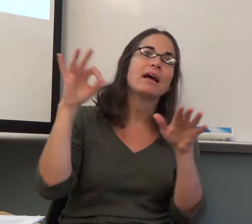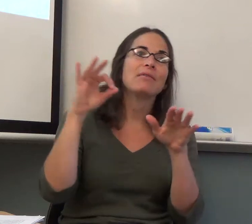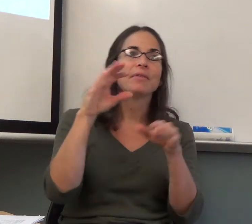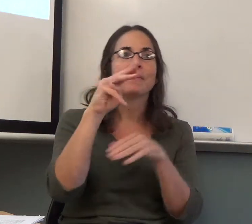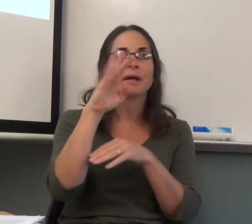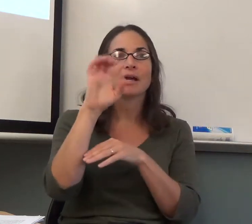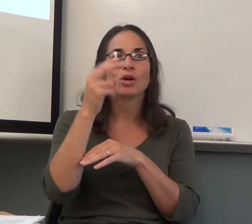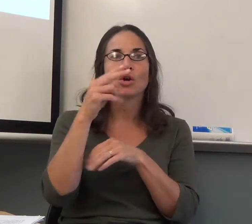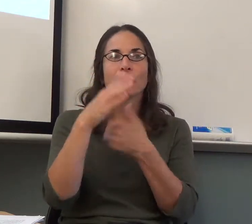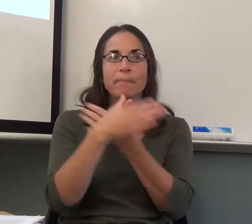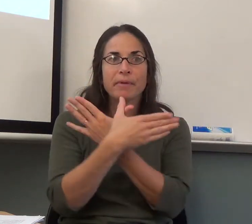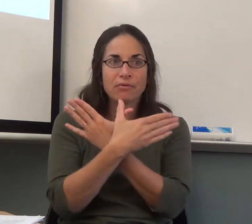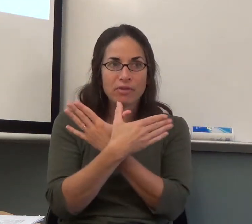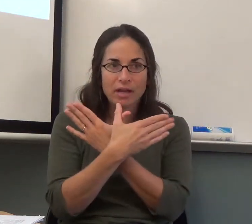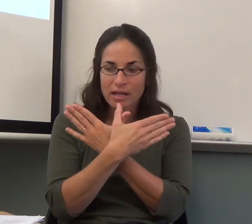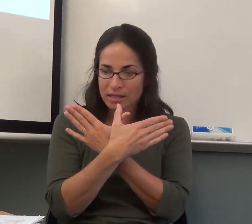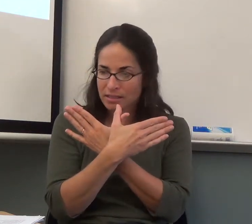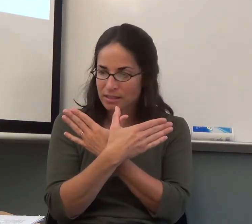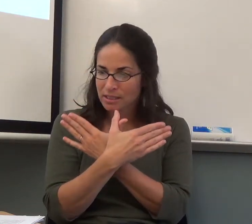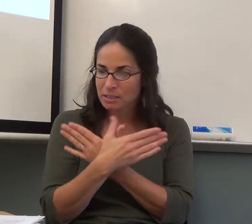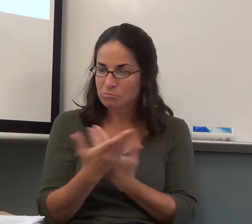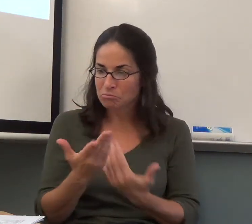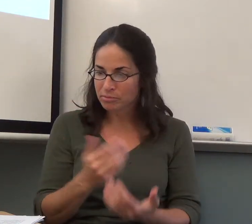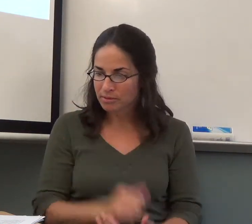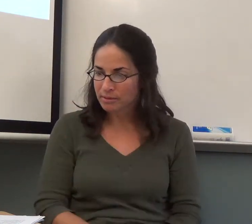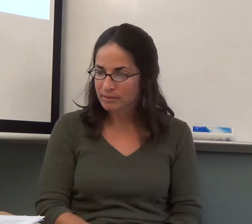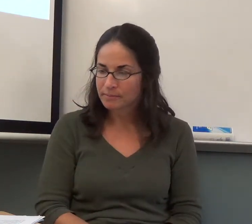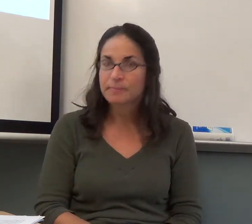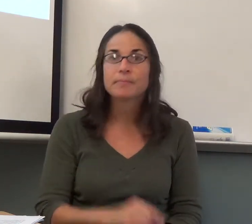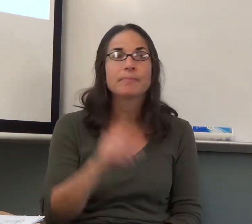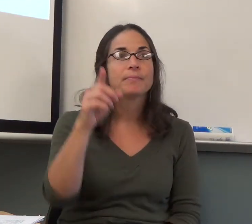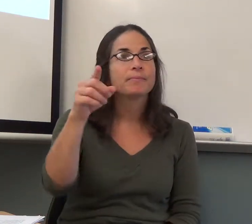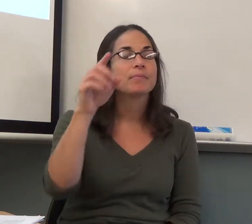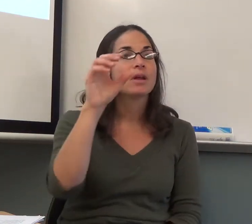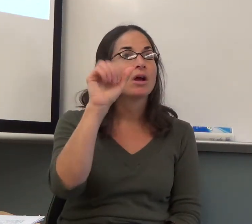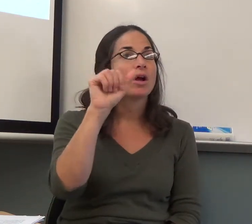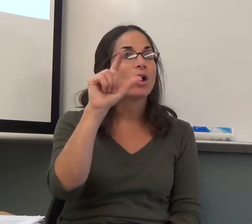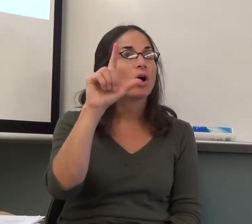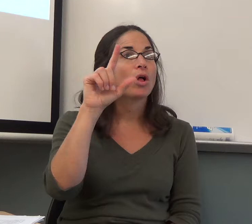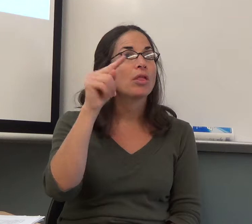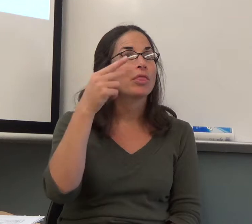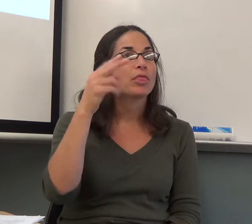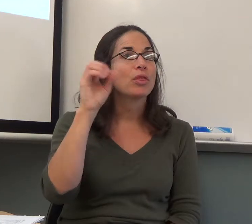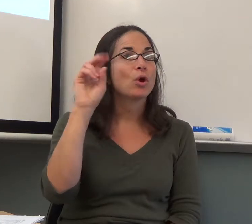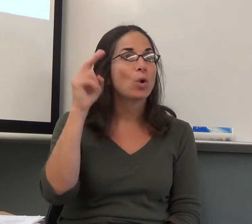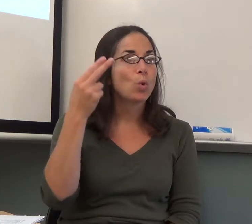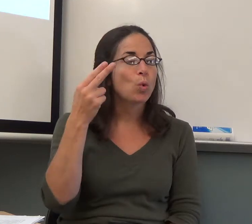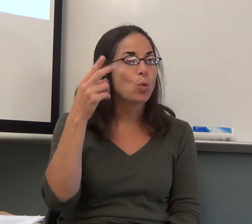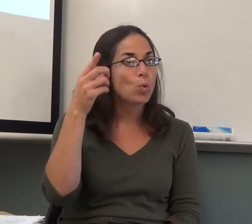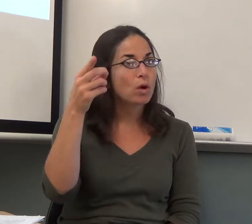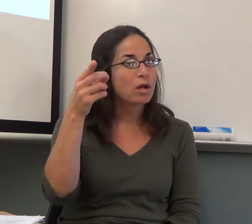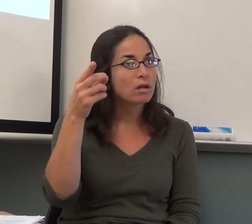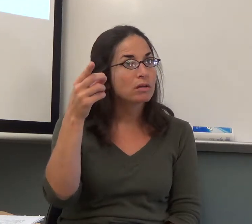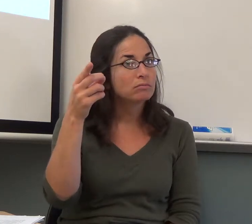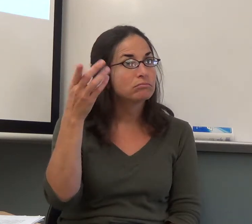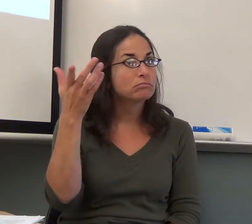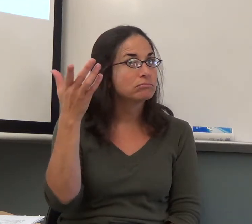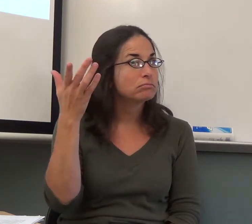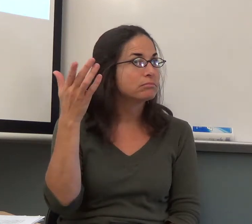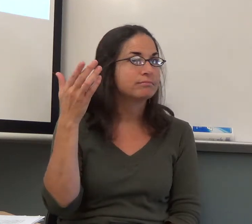Although. Yeah. Yeah. Even. I don't know if although